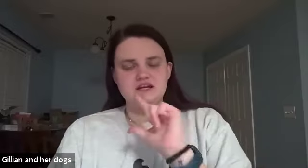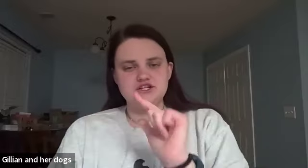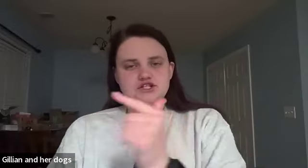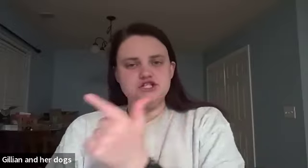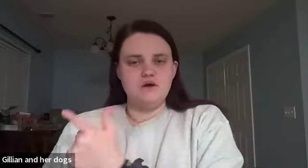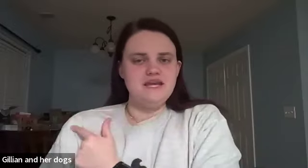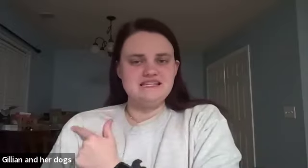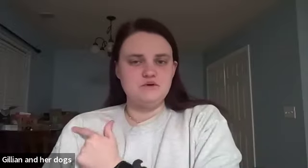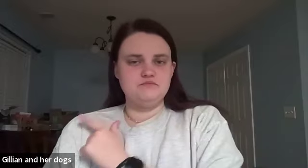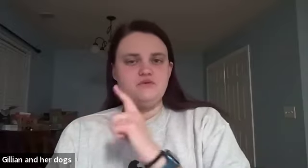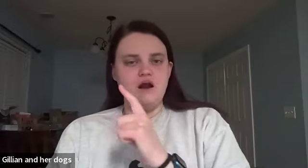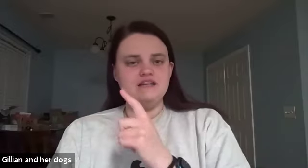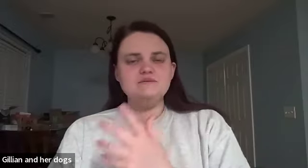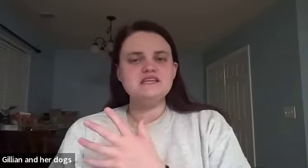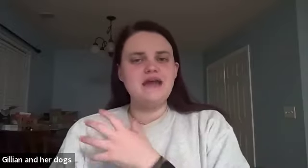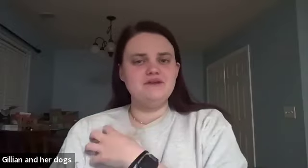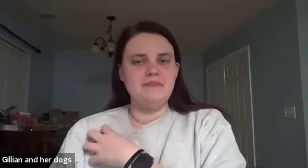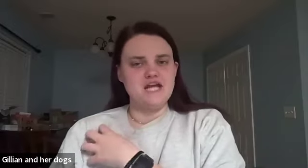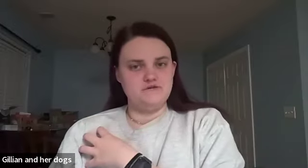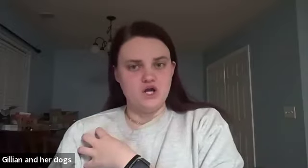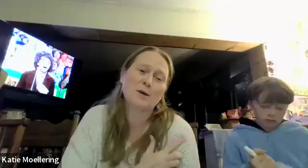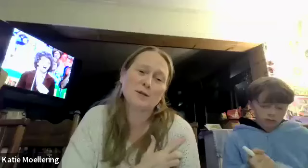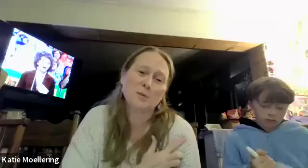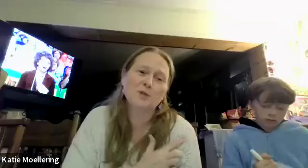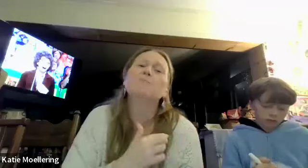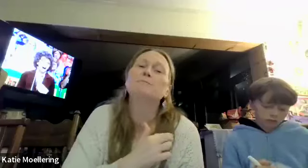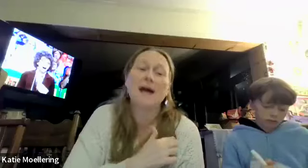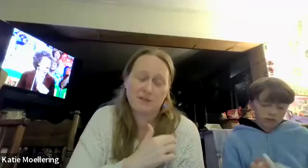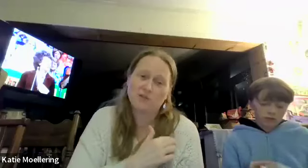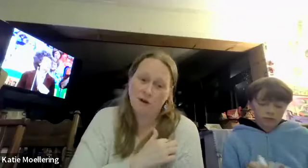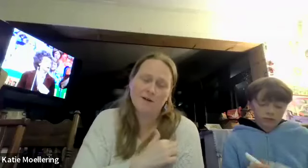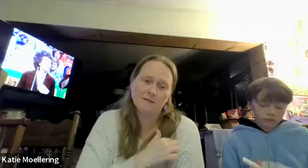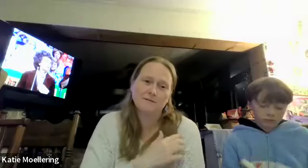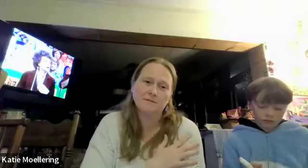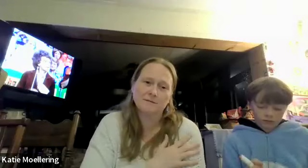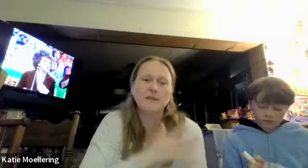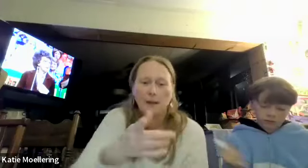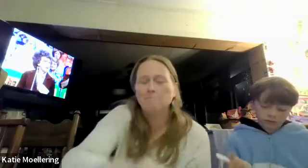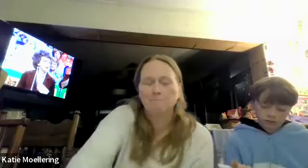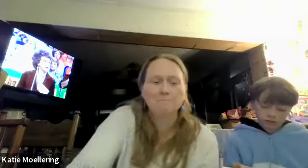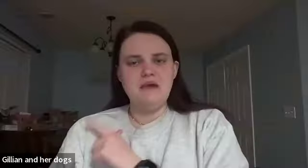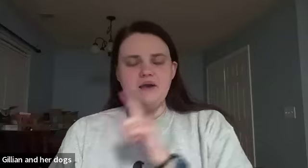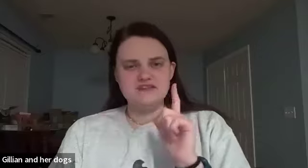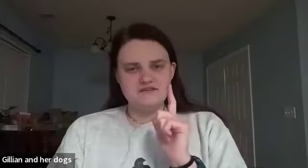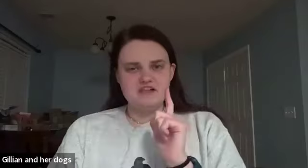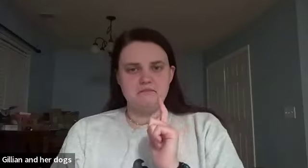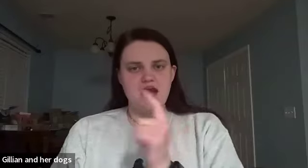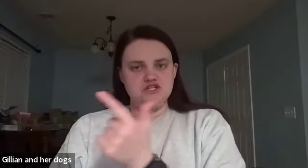because you're Okay. showing it's like with pride. It's almost like having a Because badge. this is also where your badges are. Yeah. Yeah. So like I would think of it like a badge